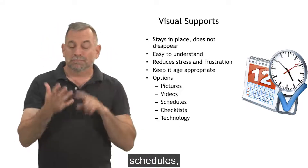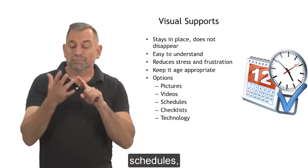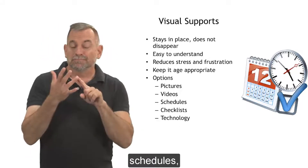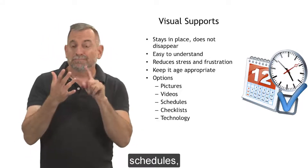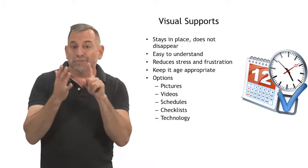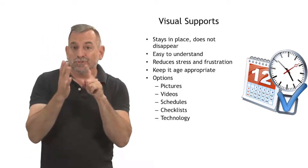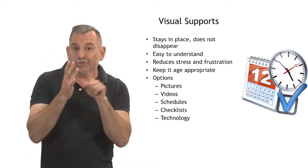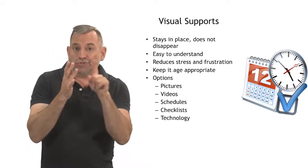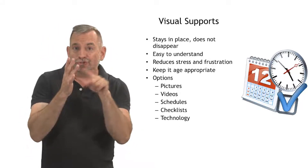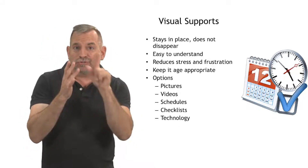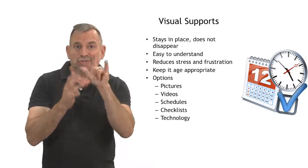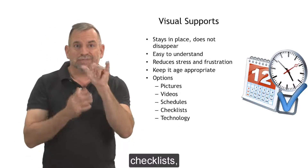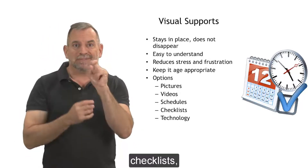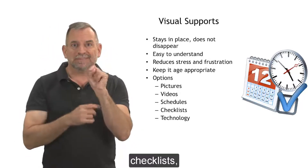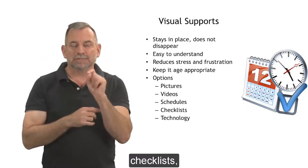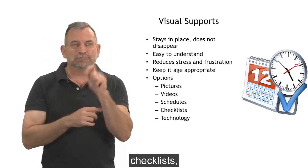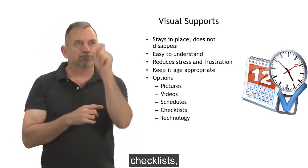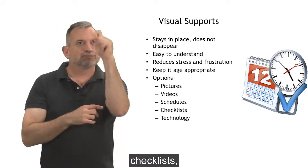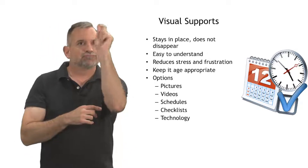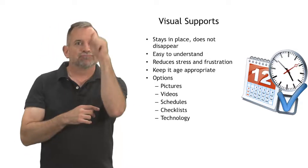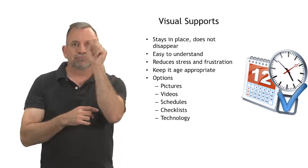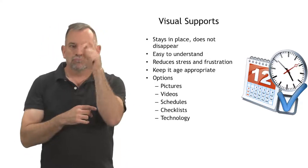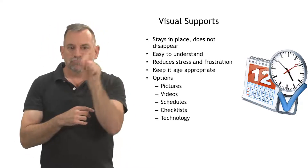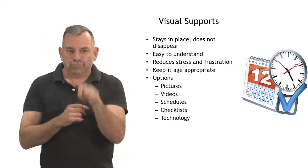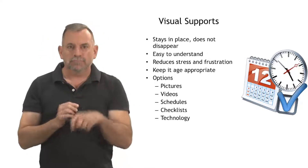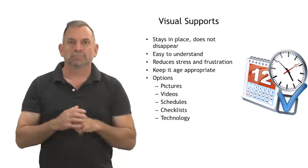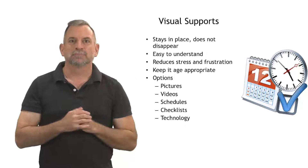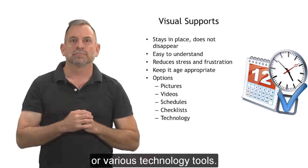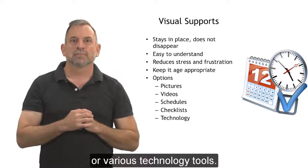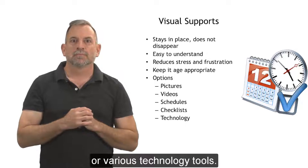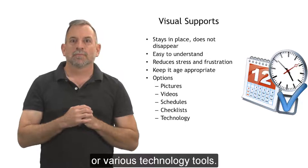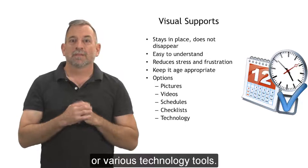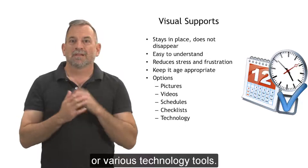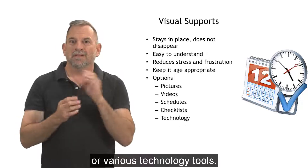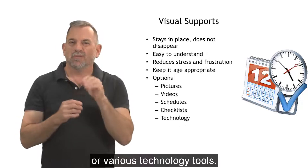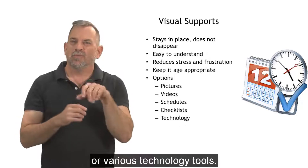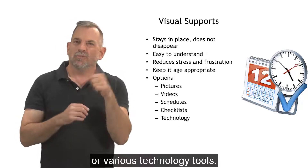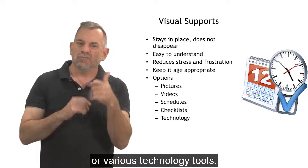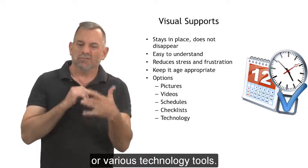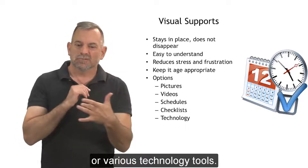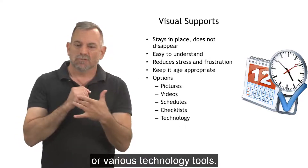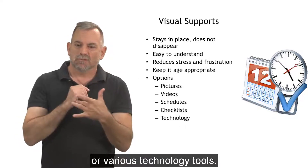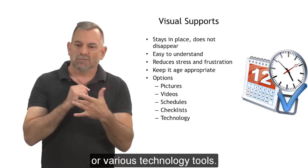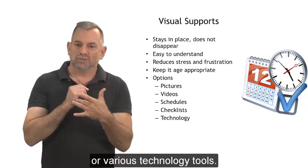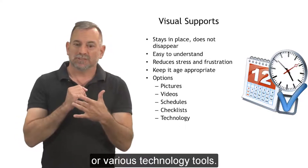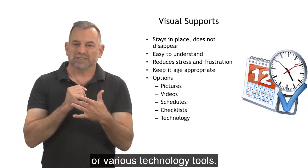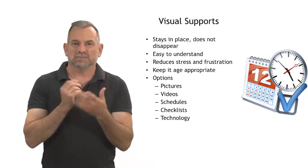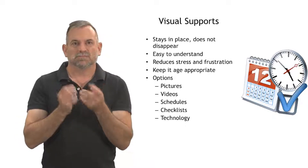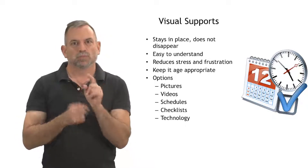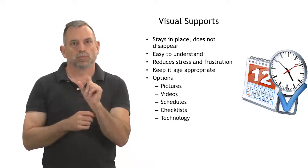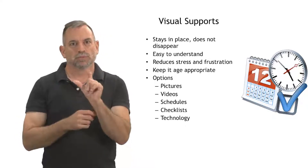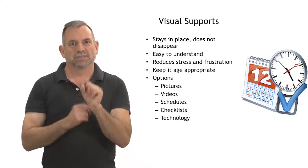schedules, checklists, or various technology tools.